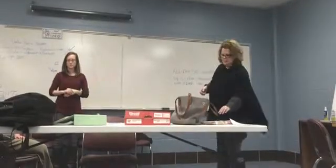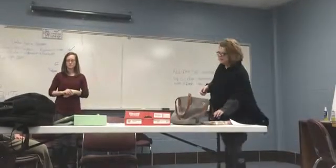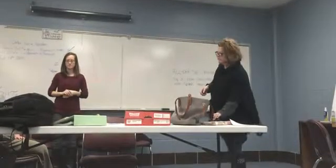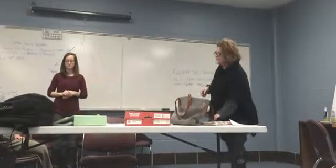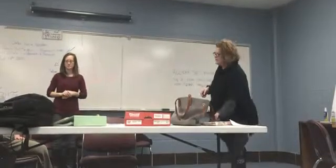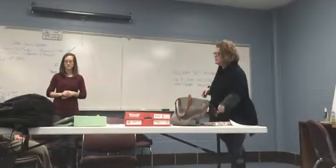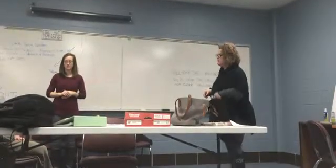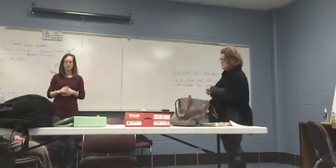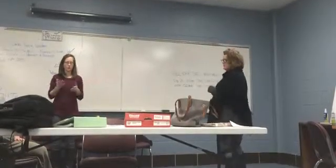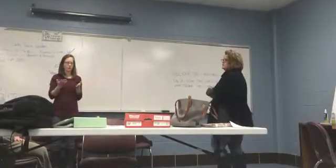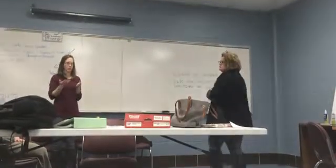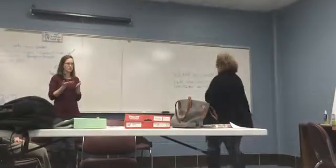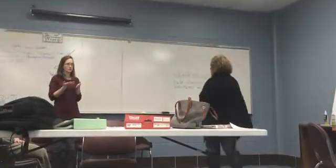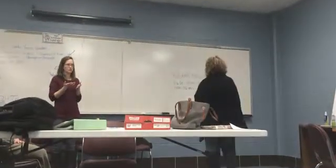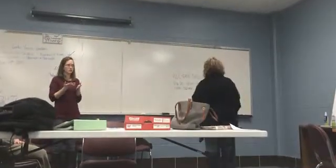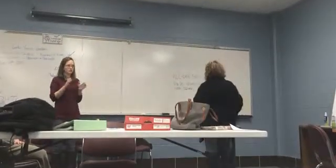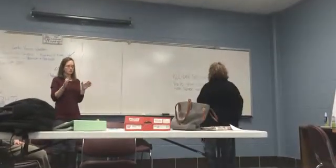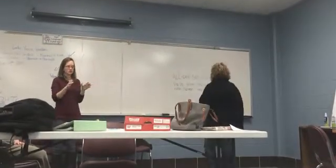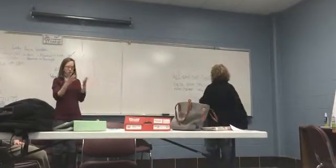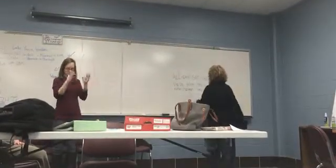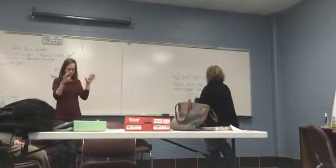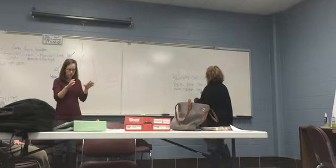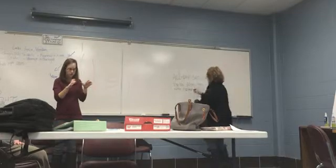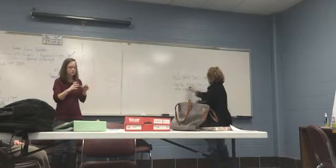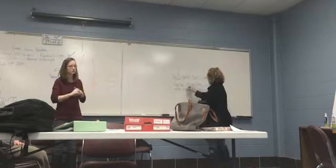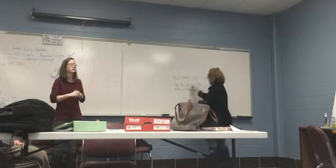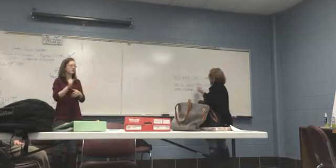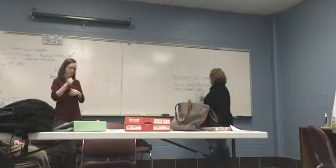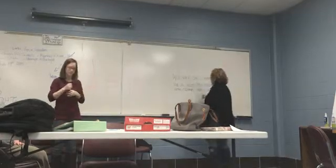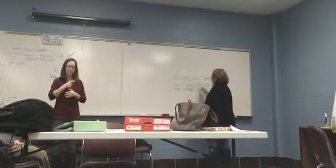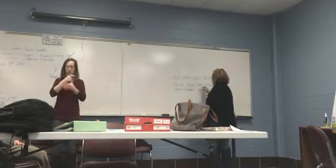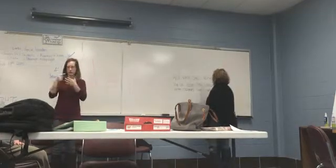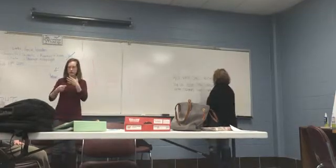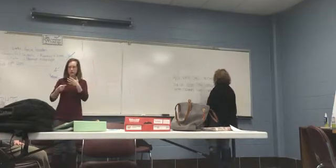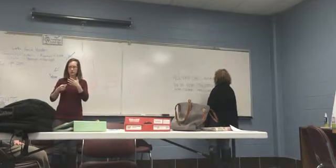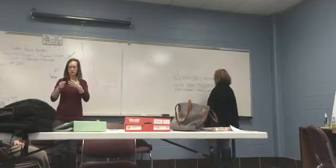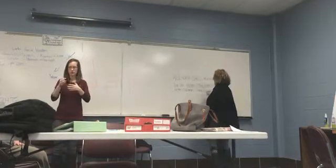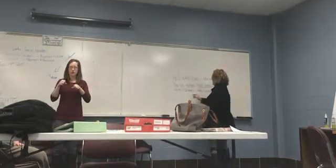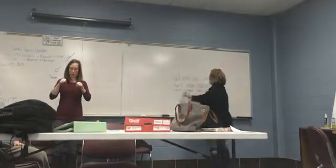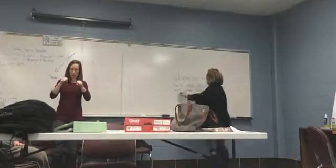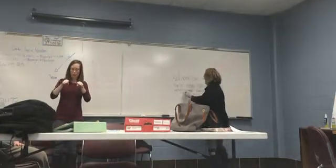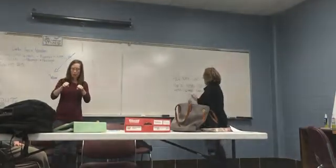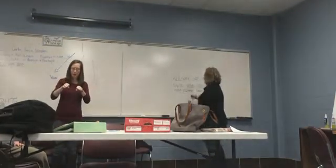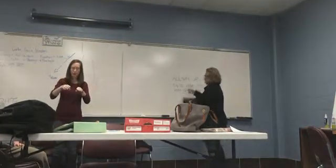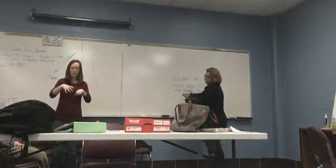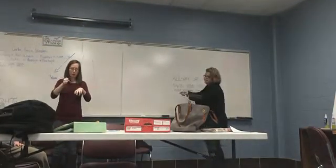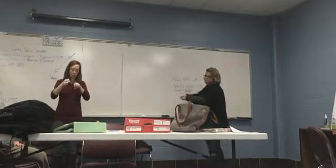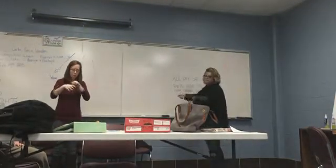what he's done? Yep, Oh. here's our list. He mowed, he pulled weeds, he trimmed with or